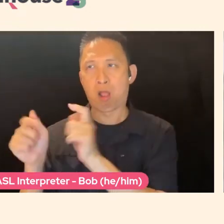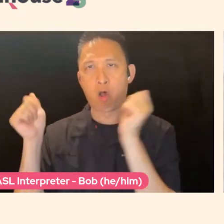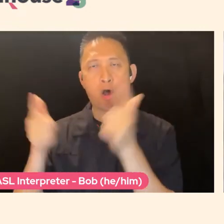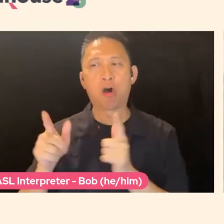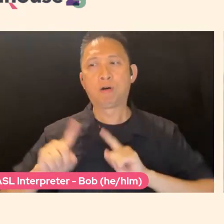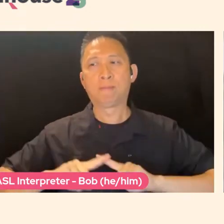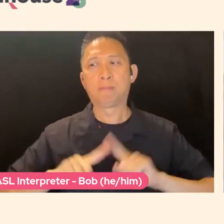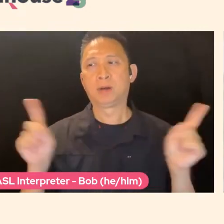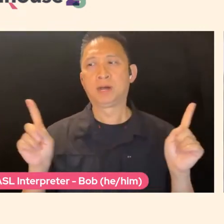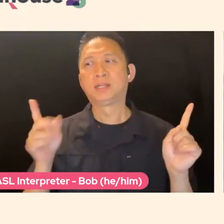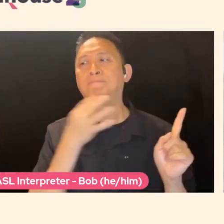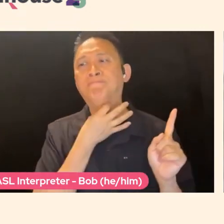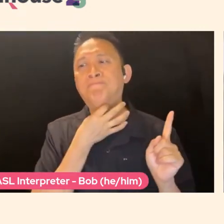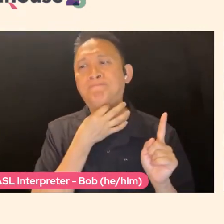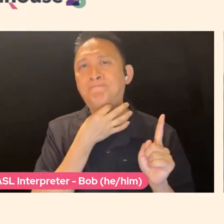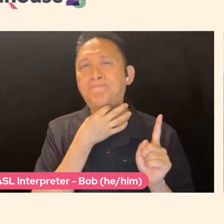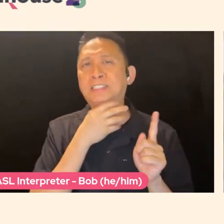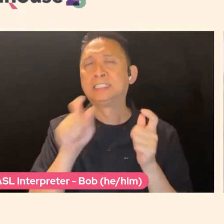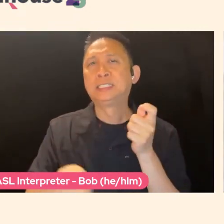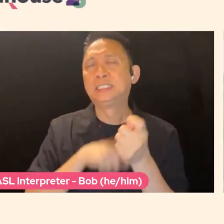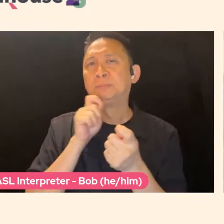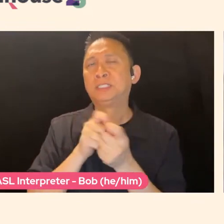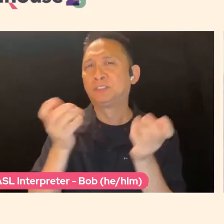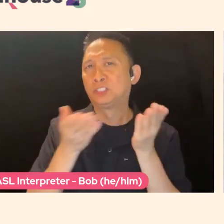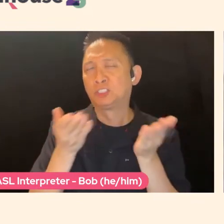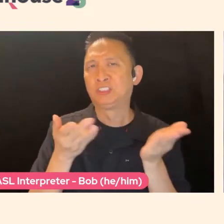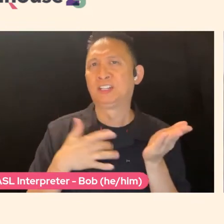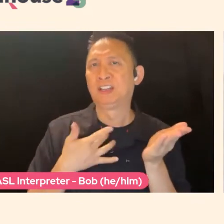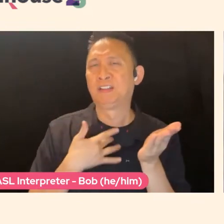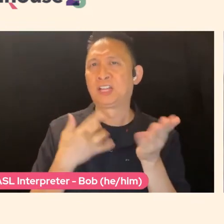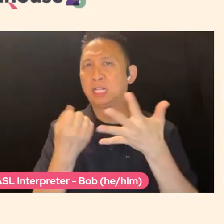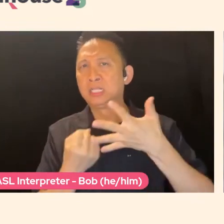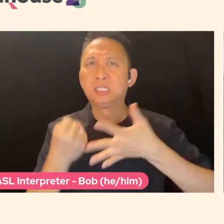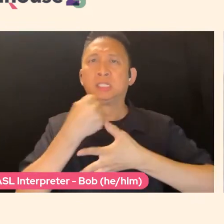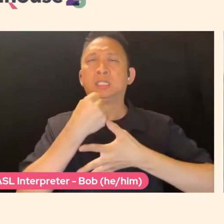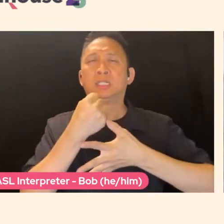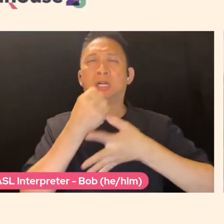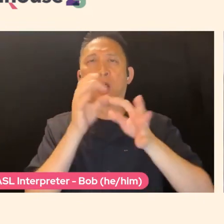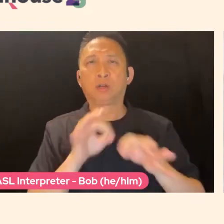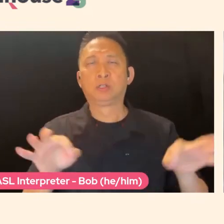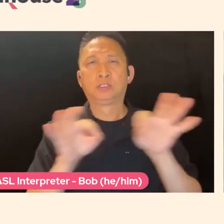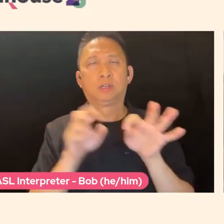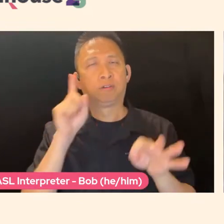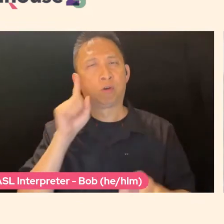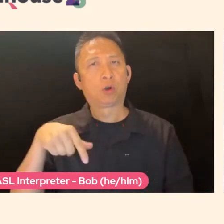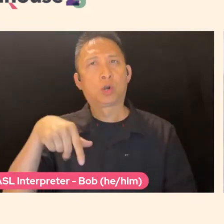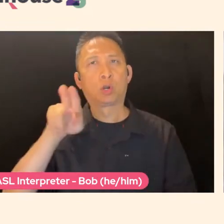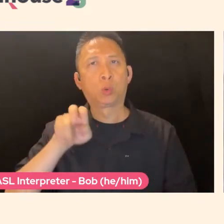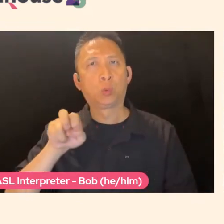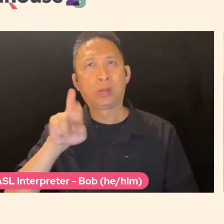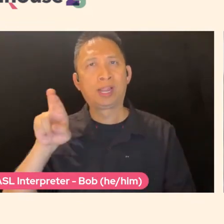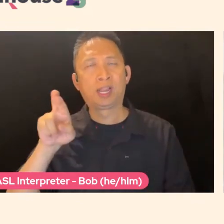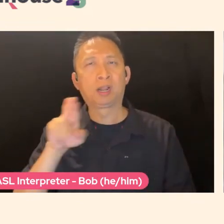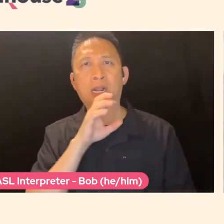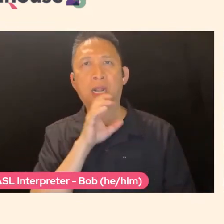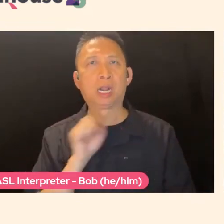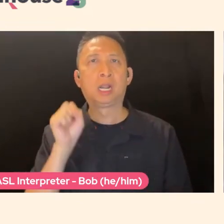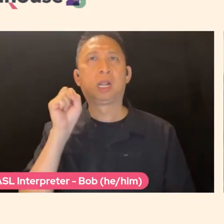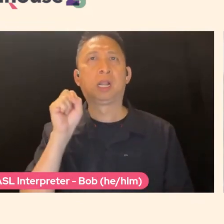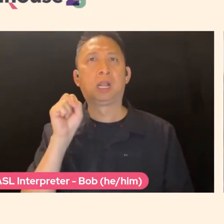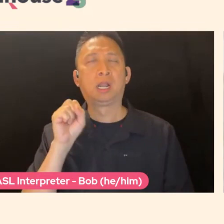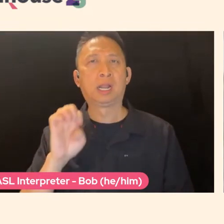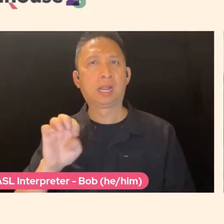there specific services or resources that you believe are most crucial for our queer elders right now, and how do you prioritize